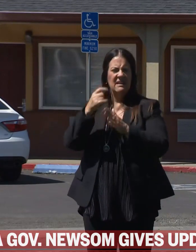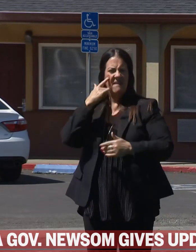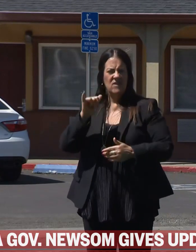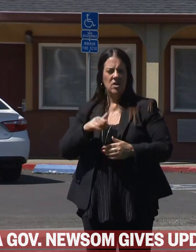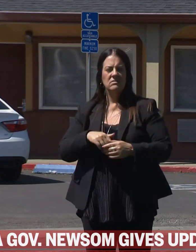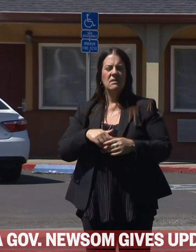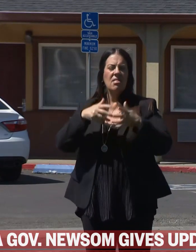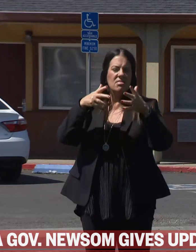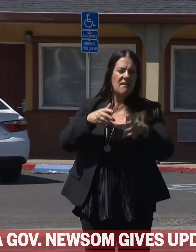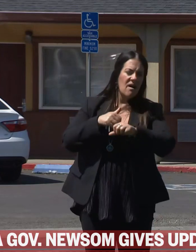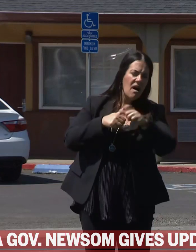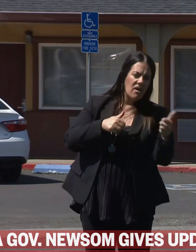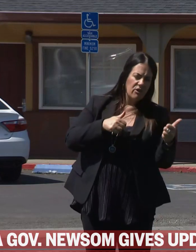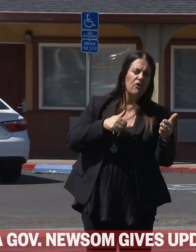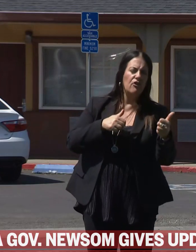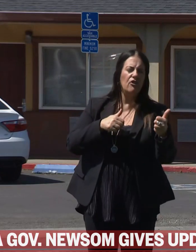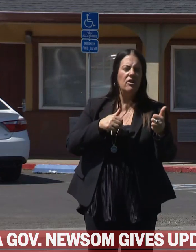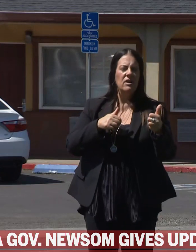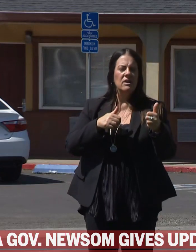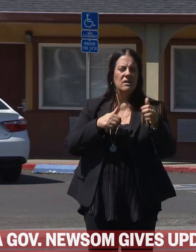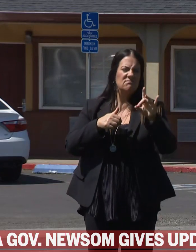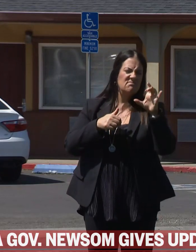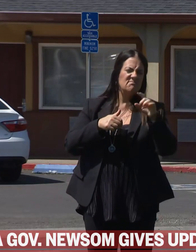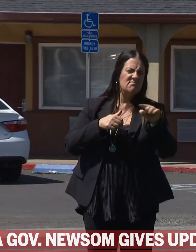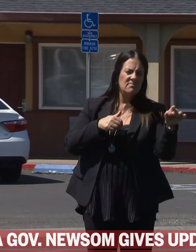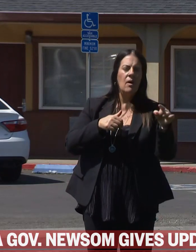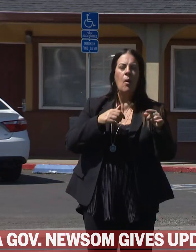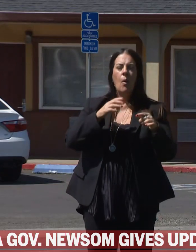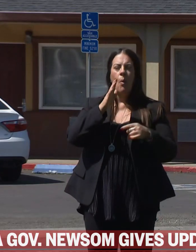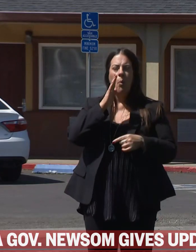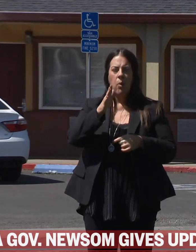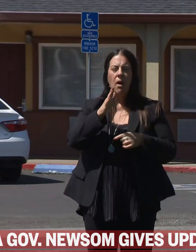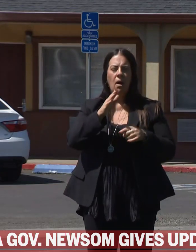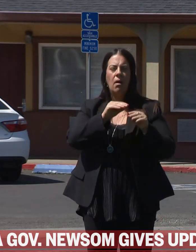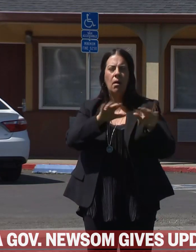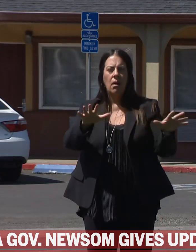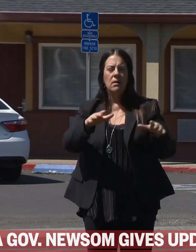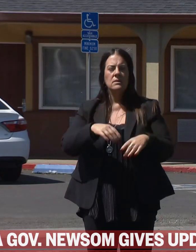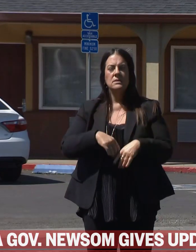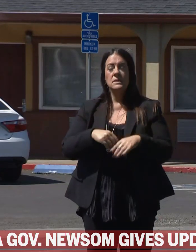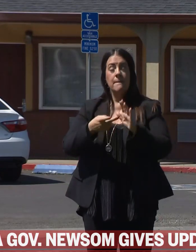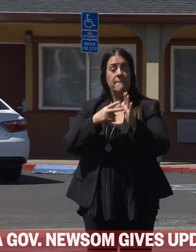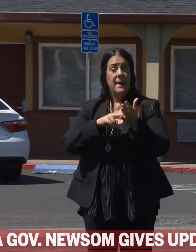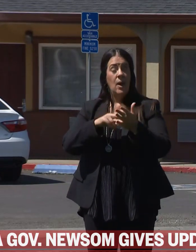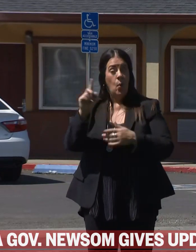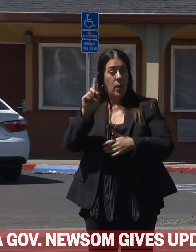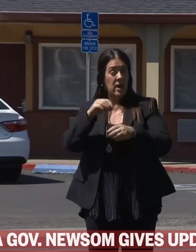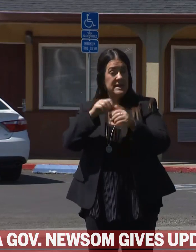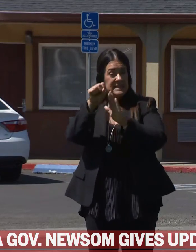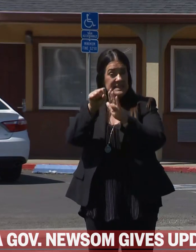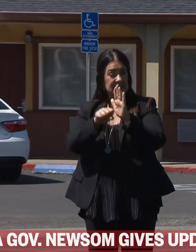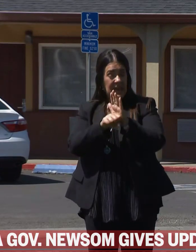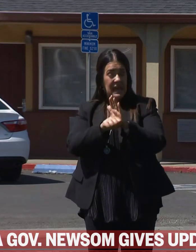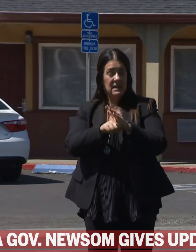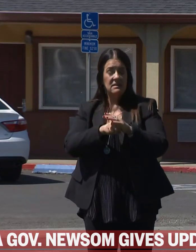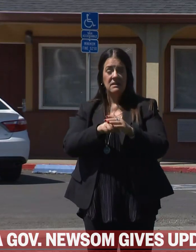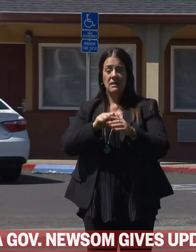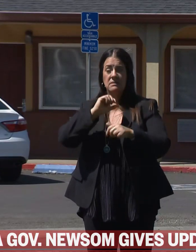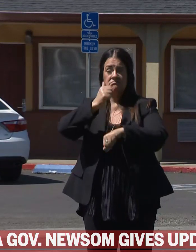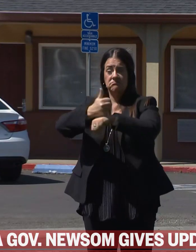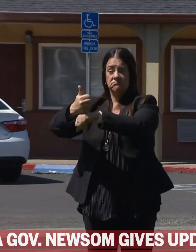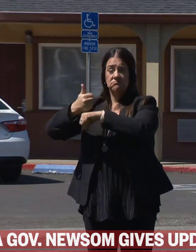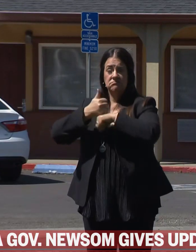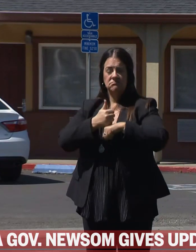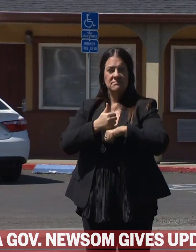possible. Again, the challenge is the state is not every part of the state, meaning I, as governor, cannot